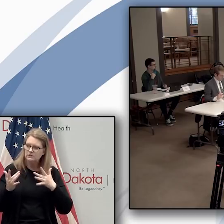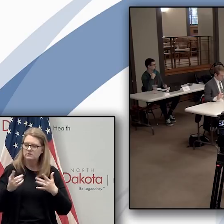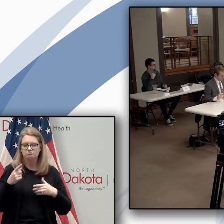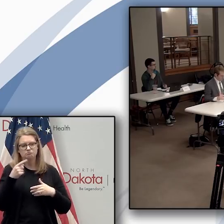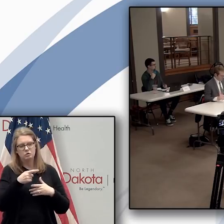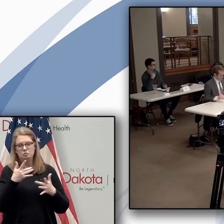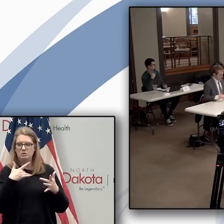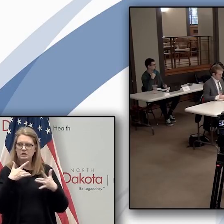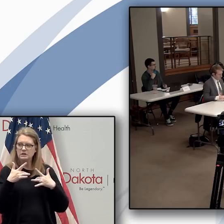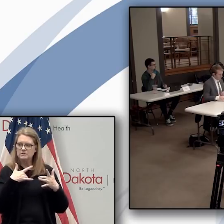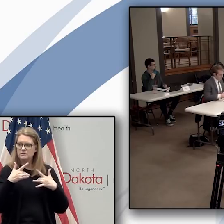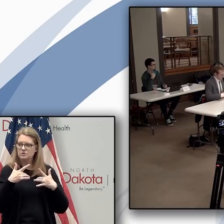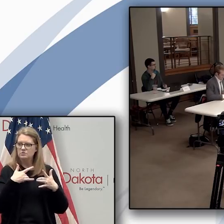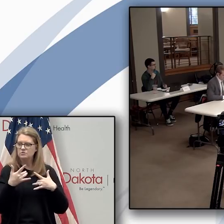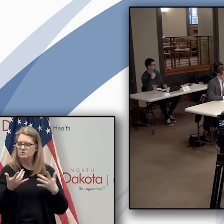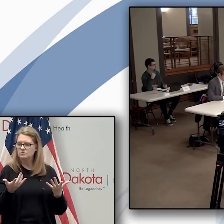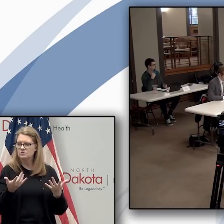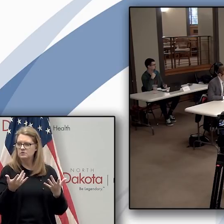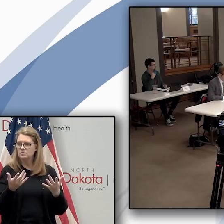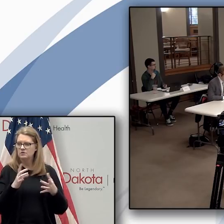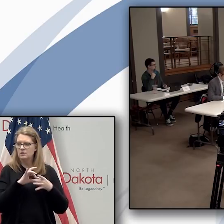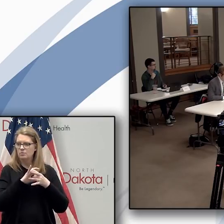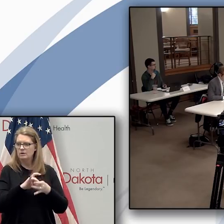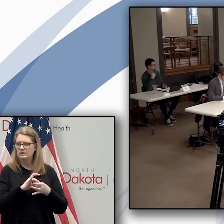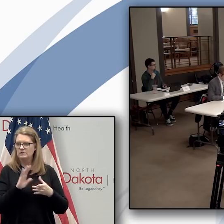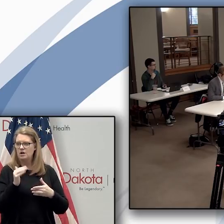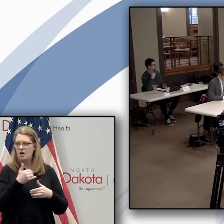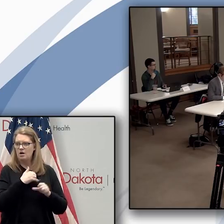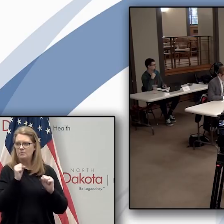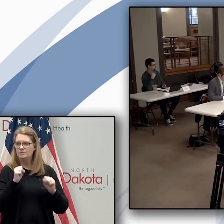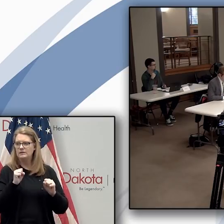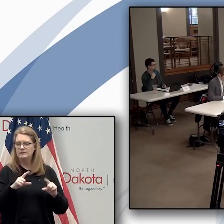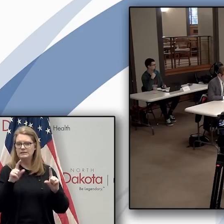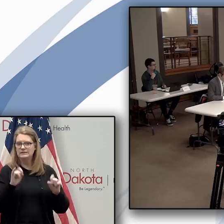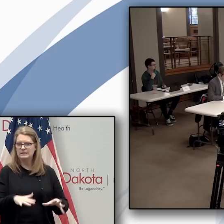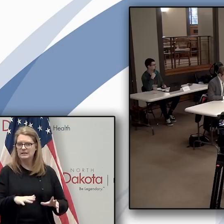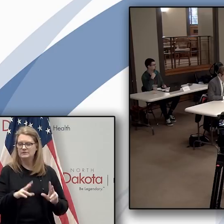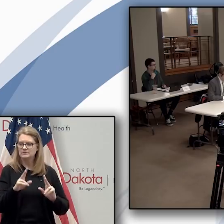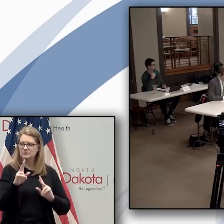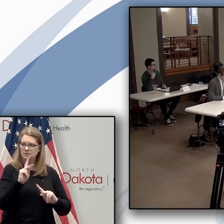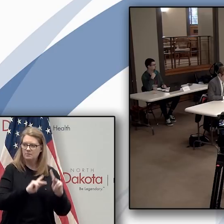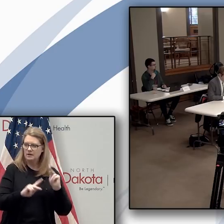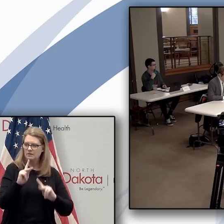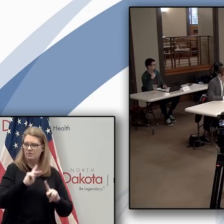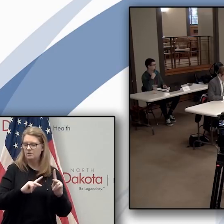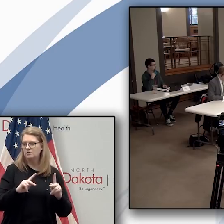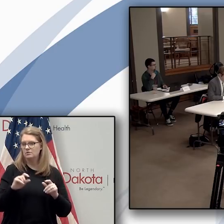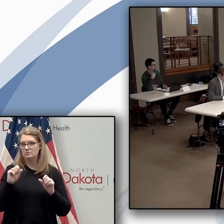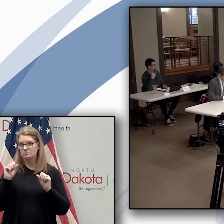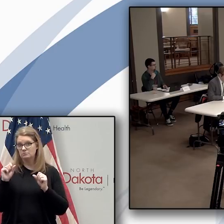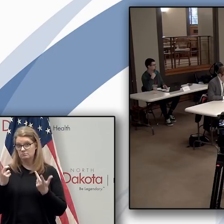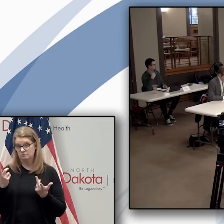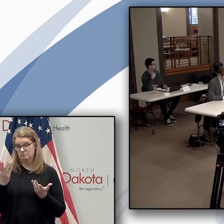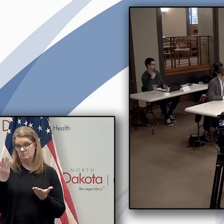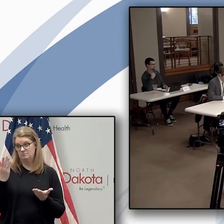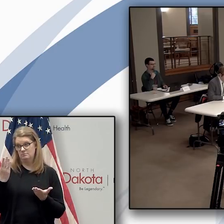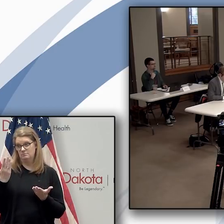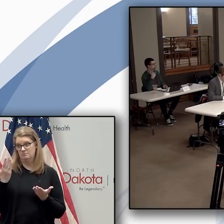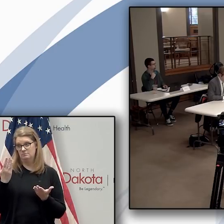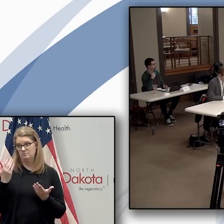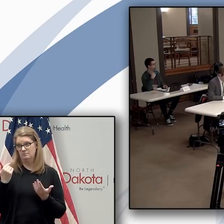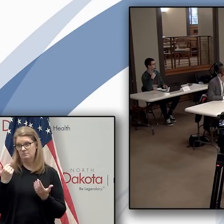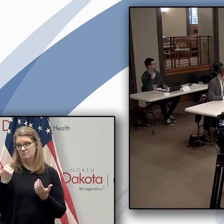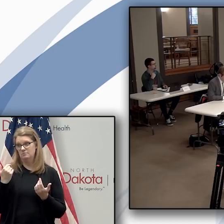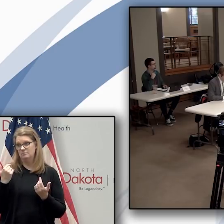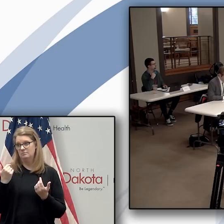concerned are you about these reports as they relate to our ability to test residents, and could we possibly miss people